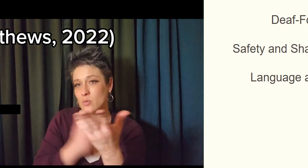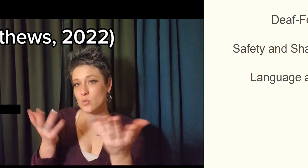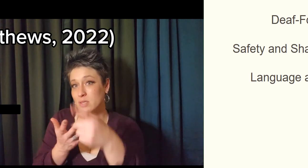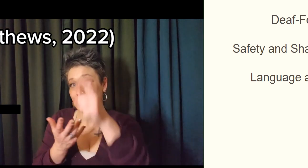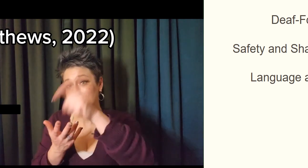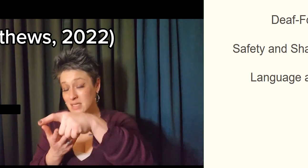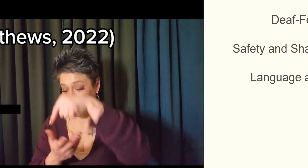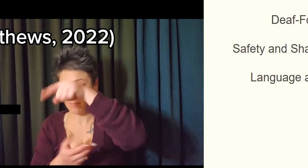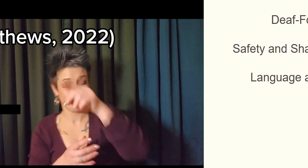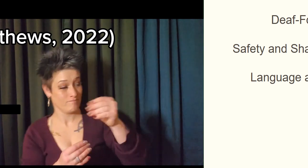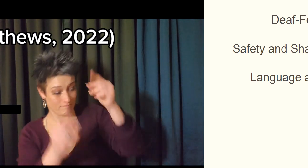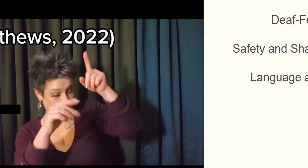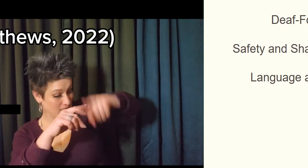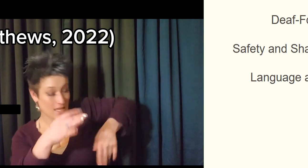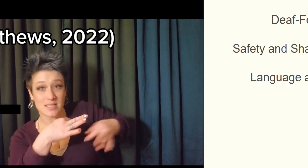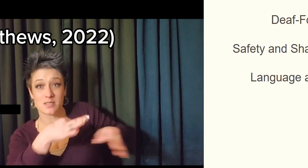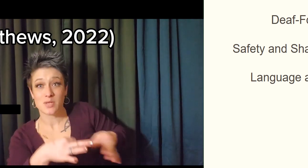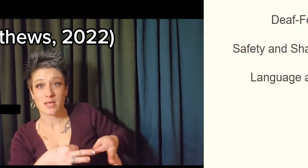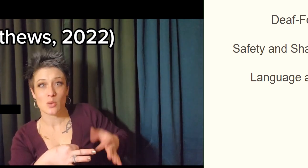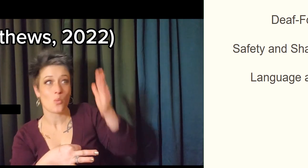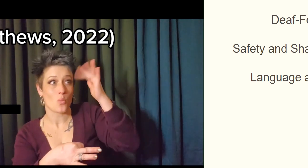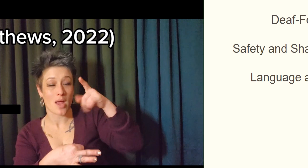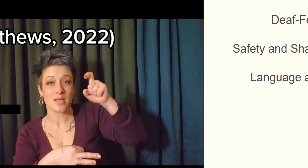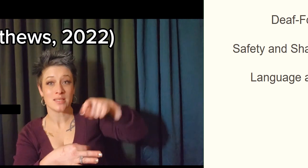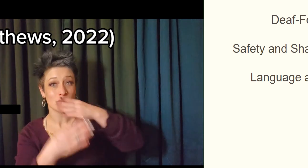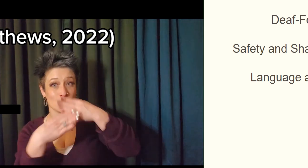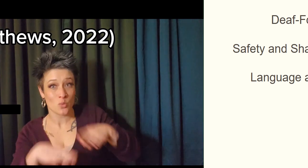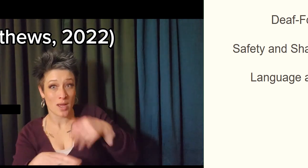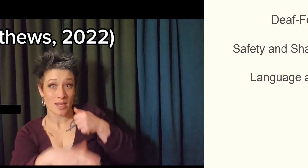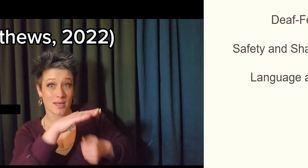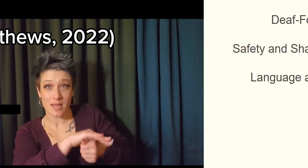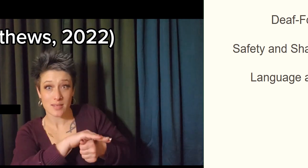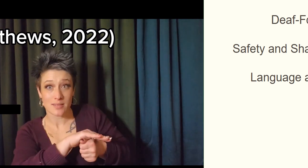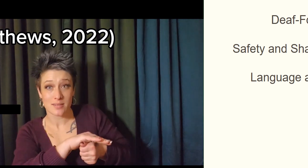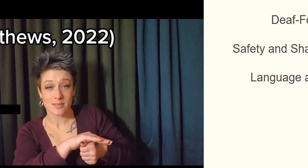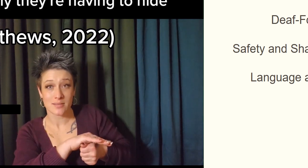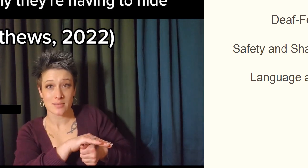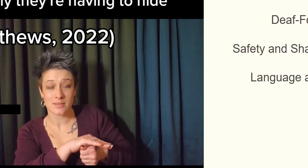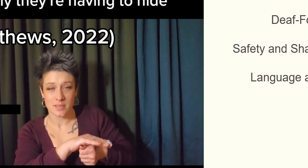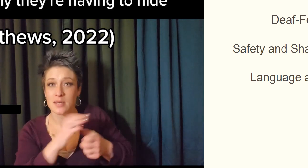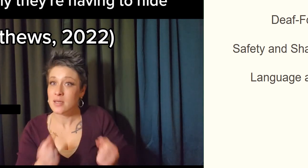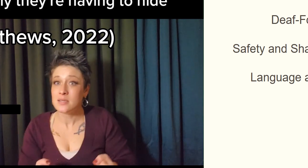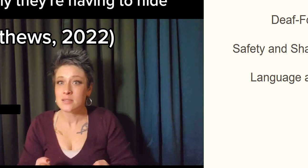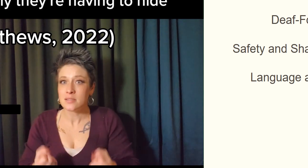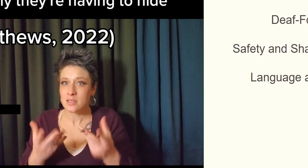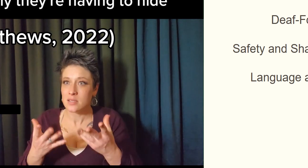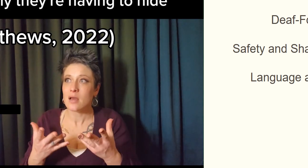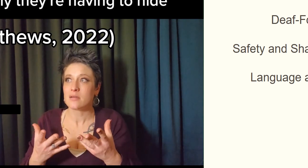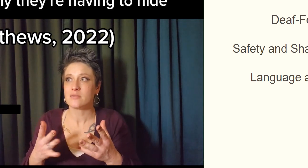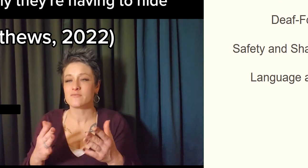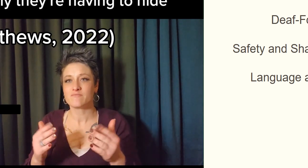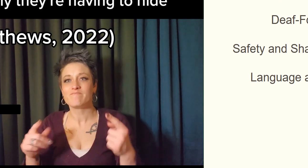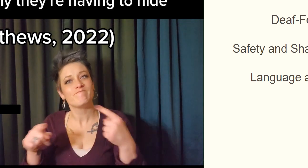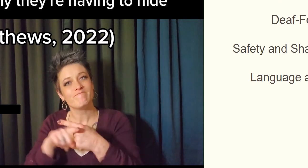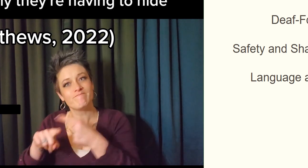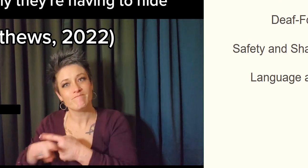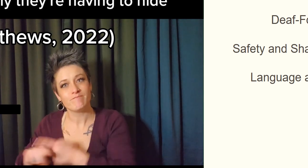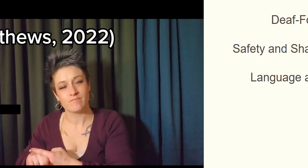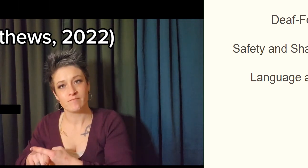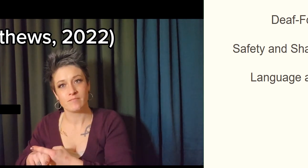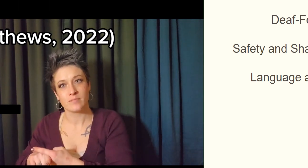with that adult because they can't explain why you're outside, why we can't let you in. They can't explain where they're supposed to be or why they're having to